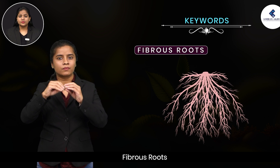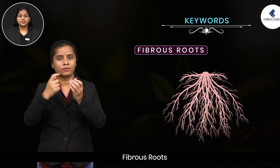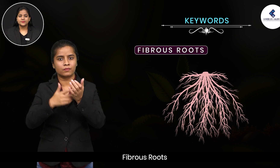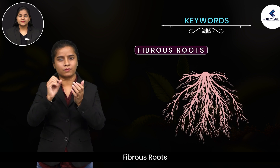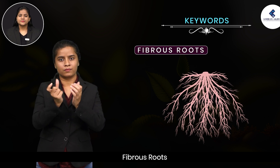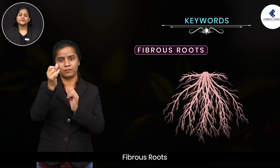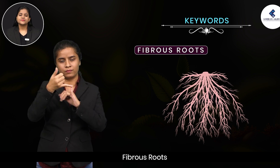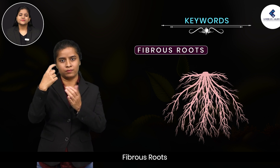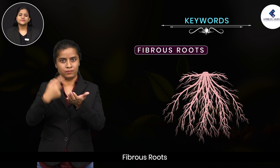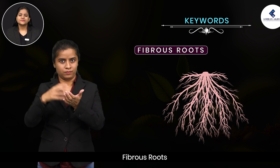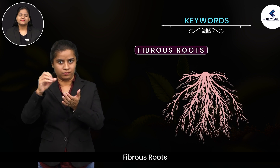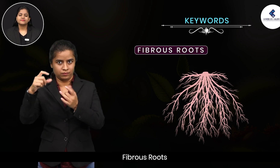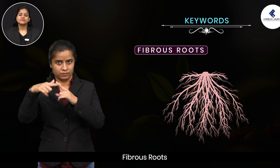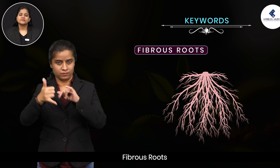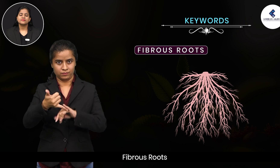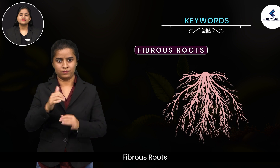fibrous roots.